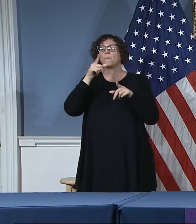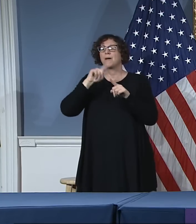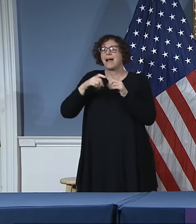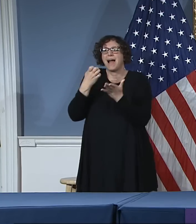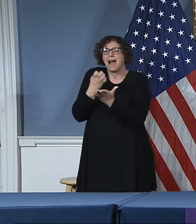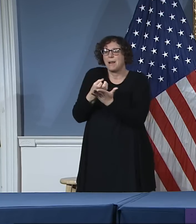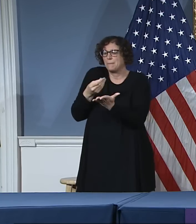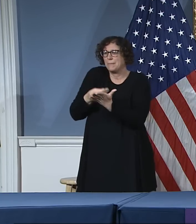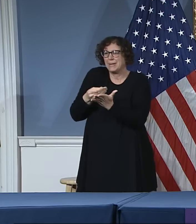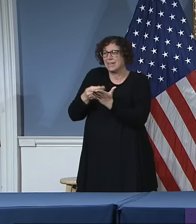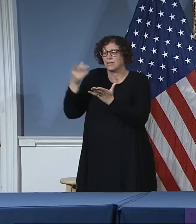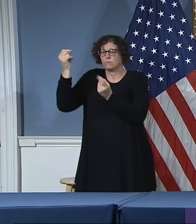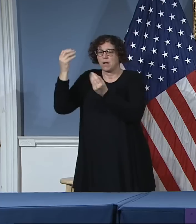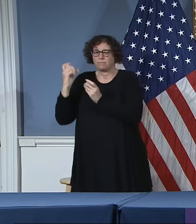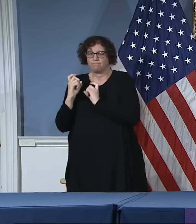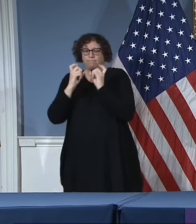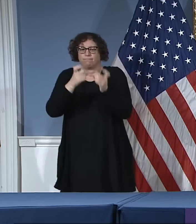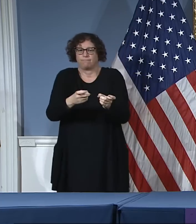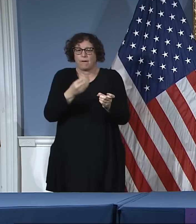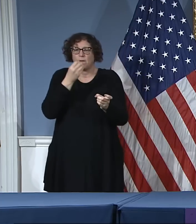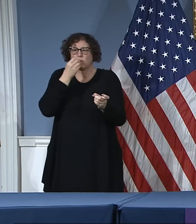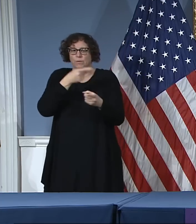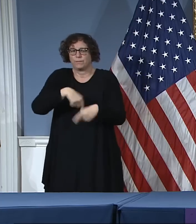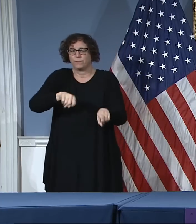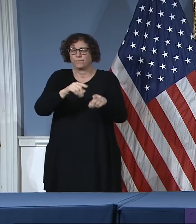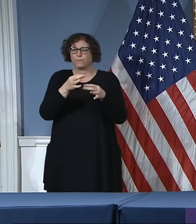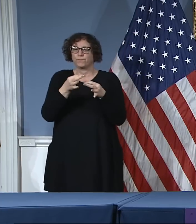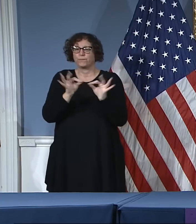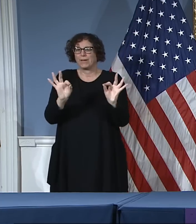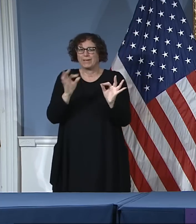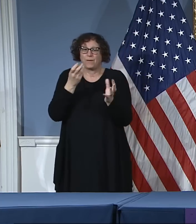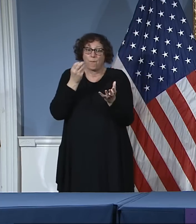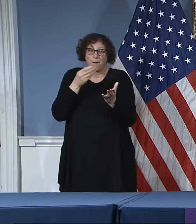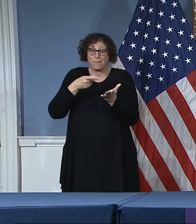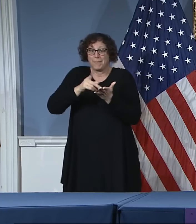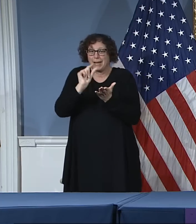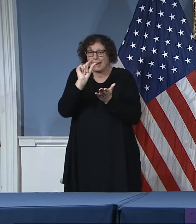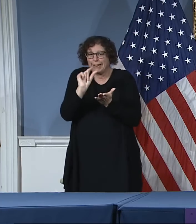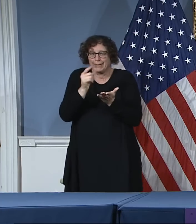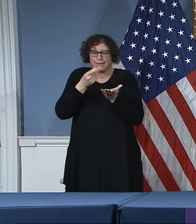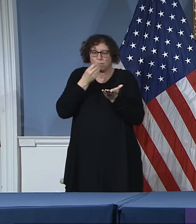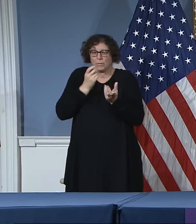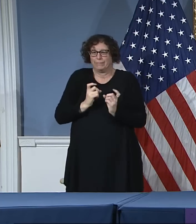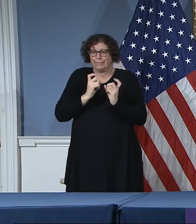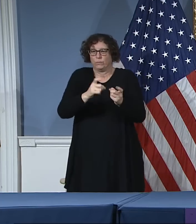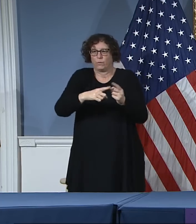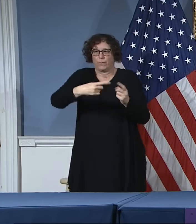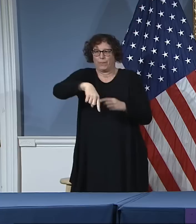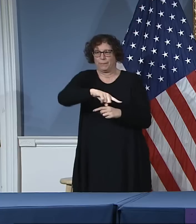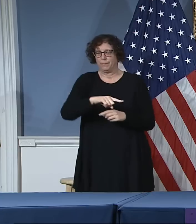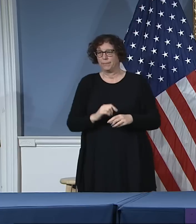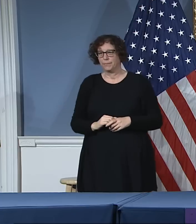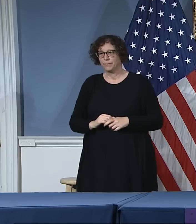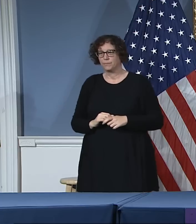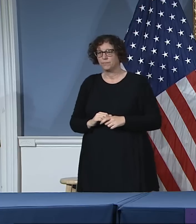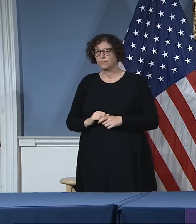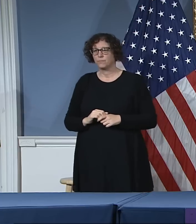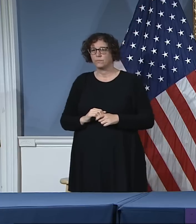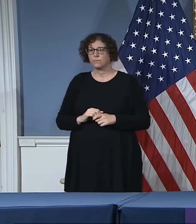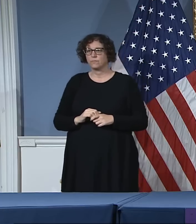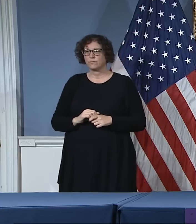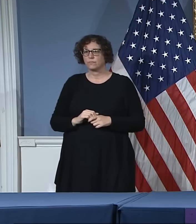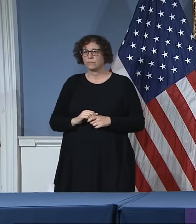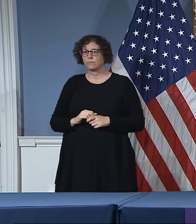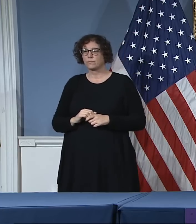the rent on time, but if they can't, they won't be evicted right now. And we're looking to find other ways to provide support and